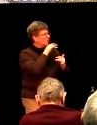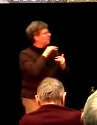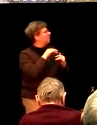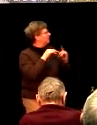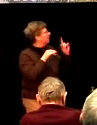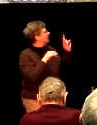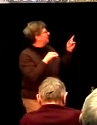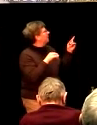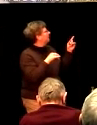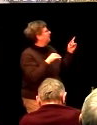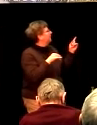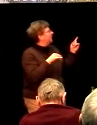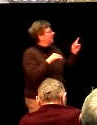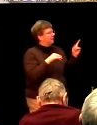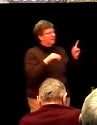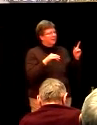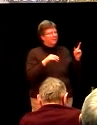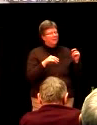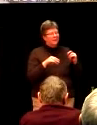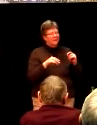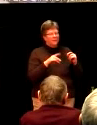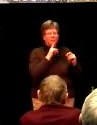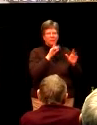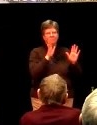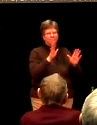loaned us some instrumentation to measure those.